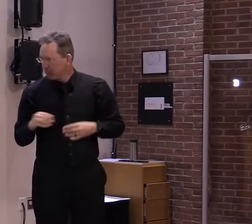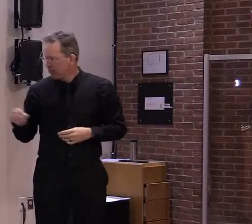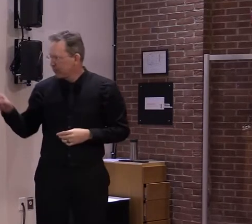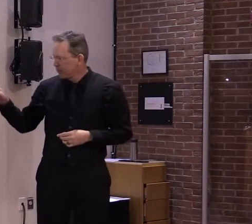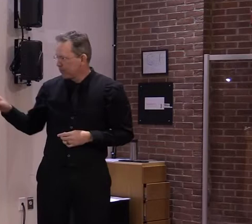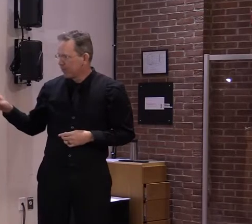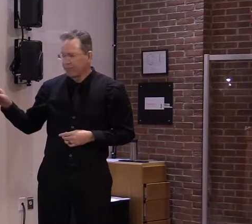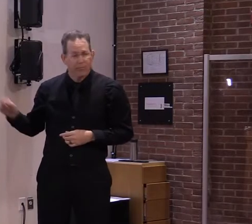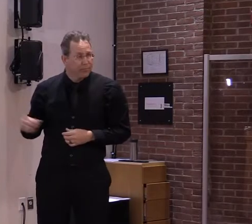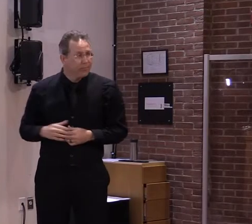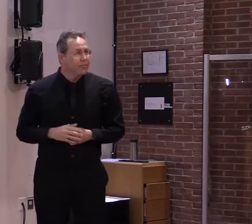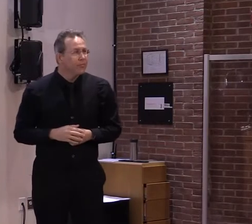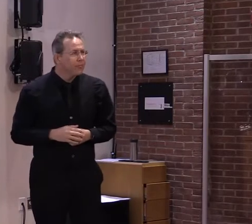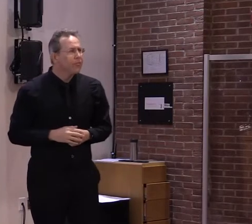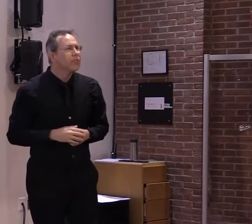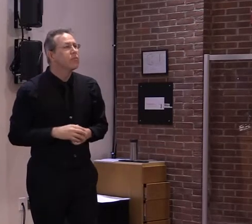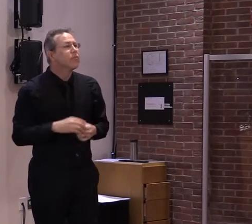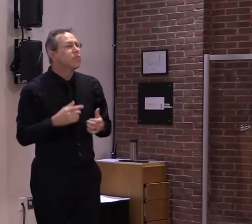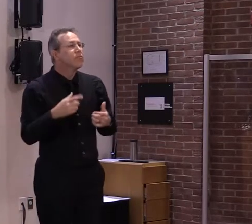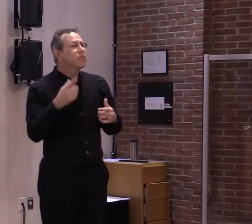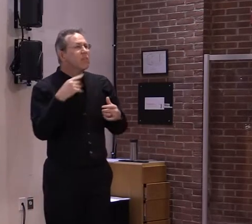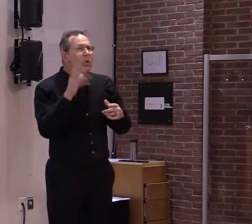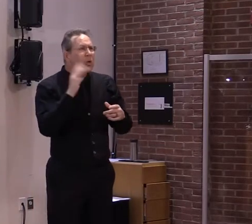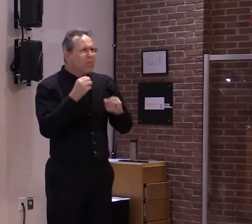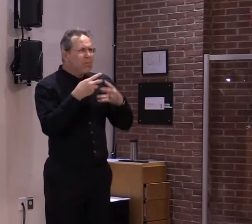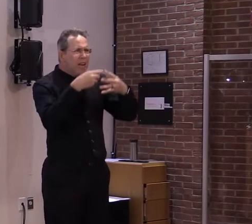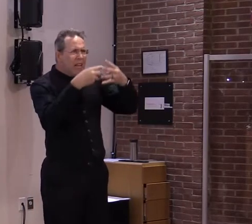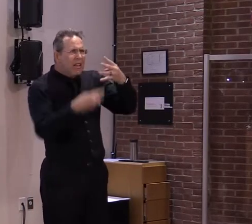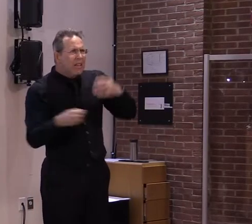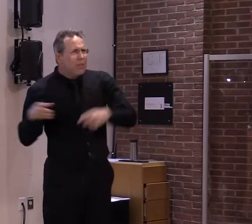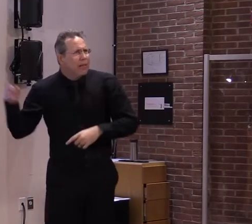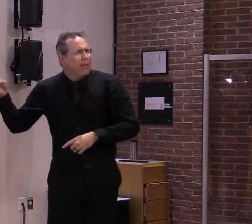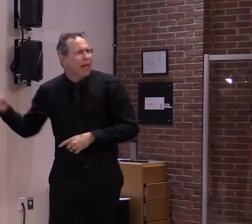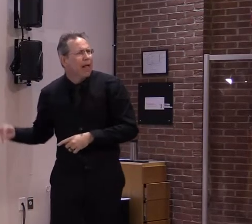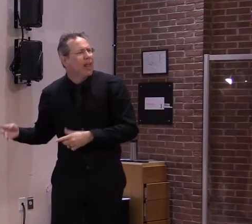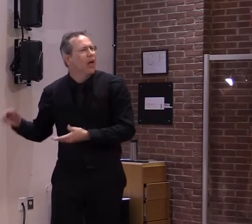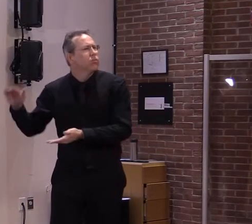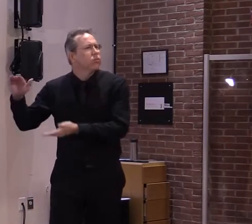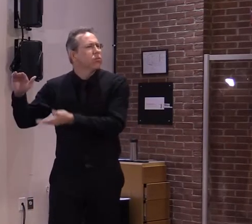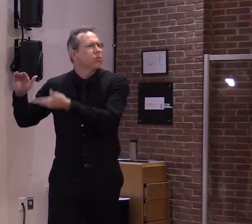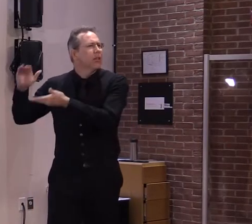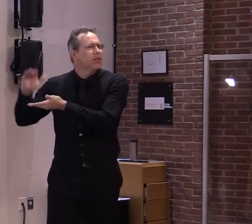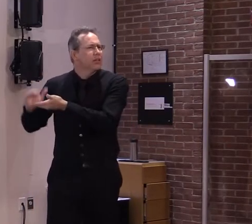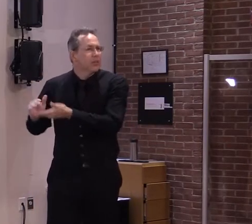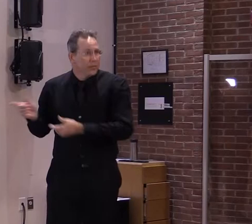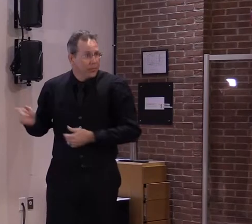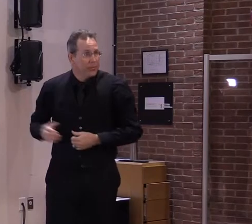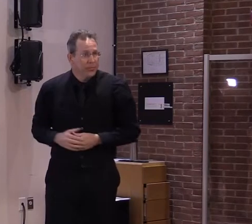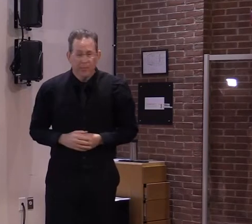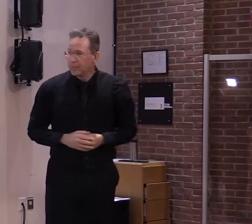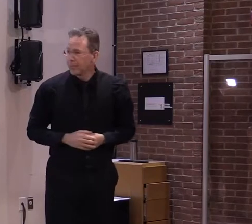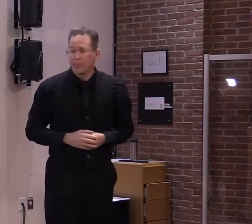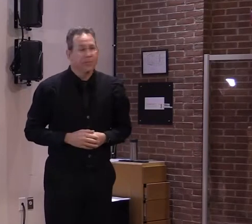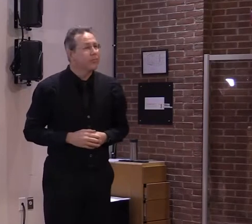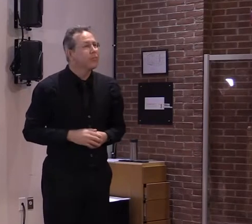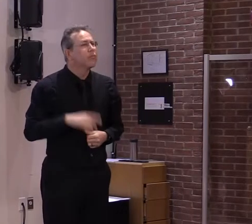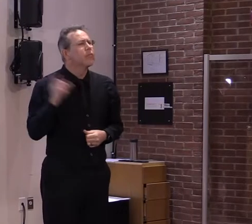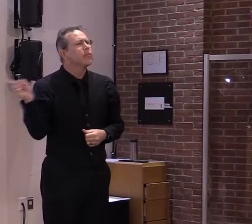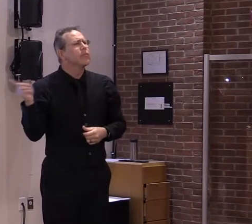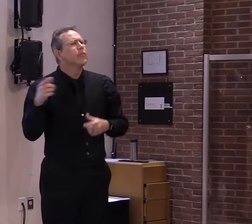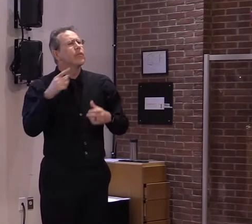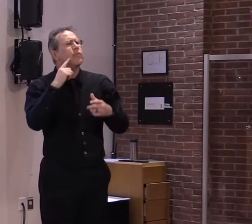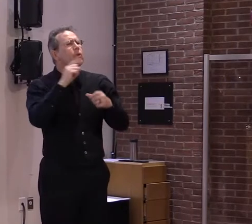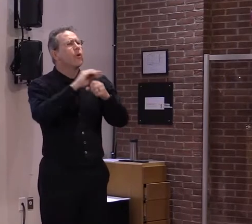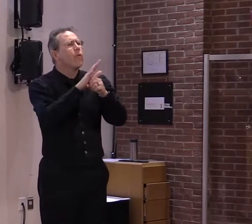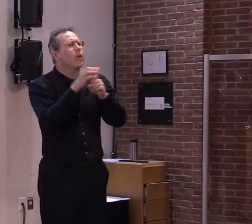when compared to the outbreaks that we saw earlier in the year. We are also continuing to see certain parts of our state with